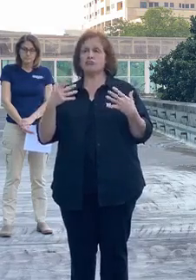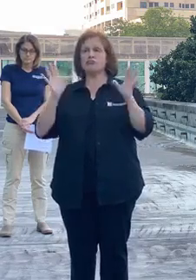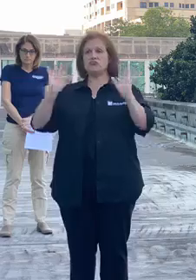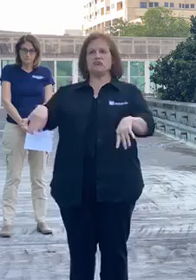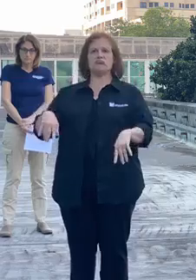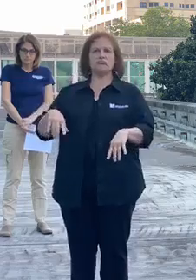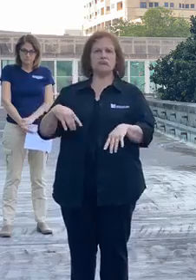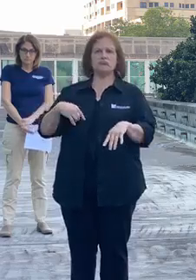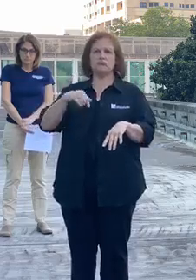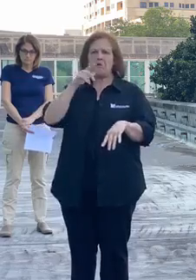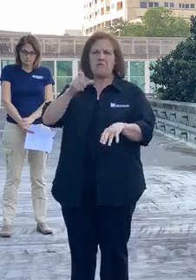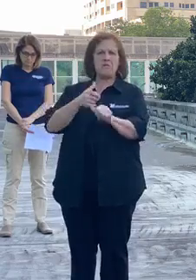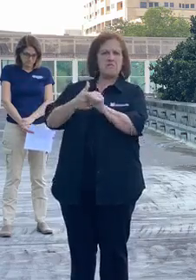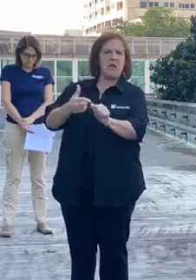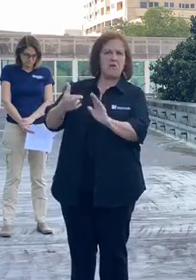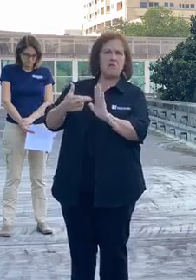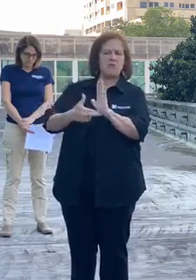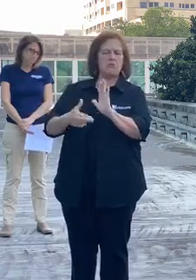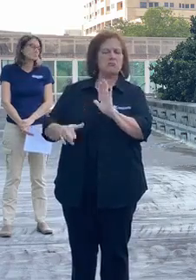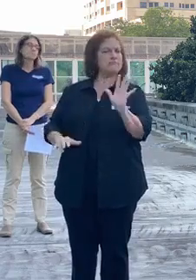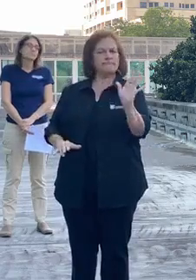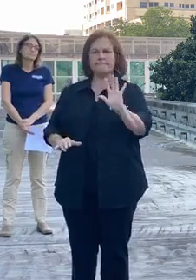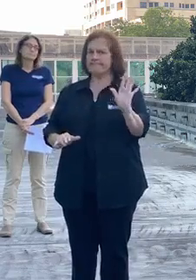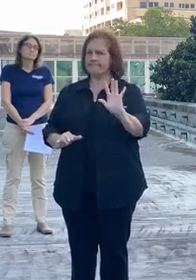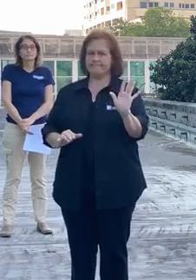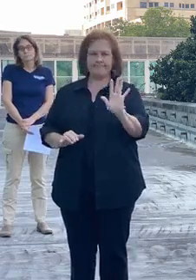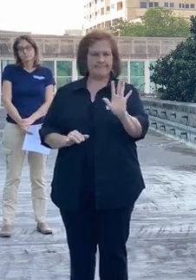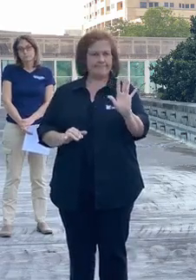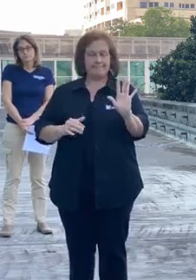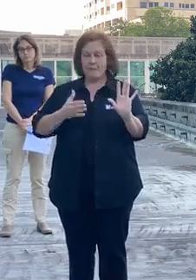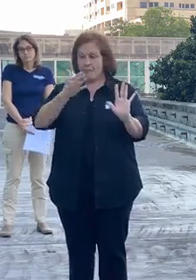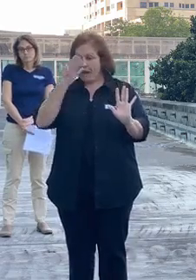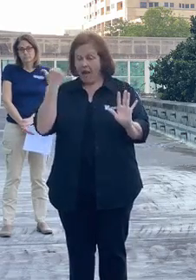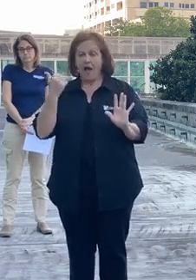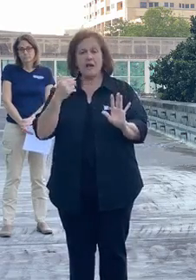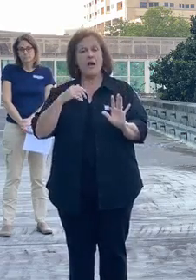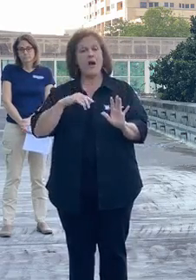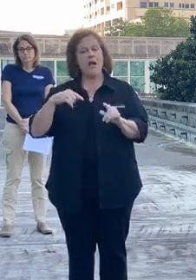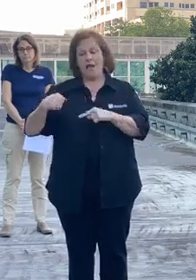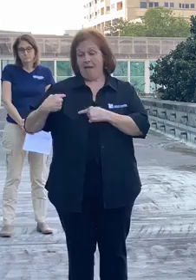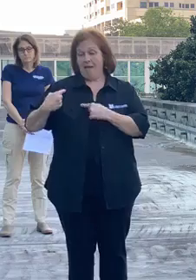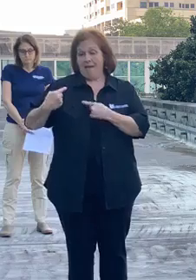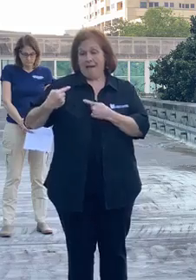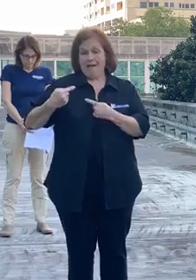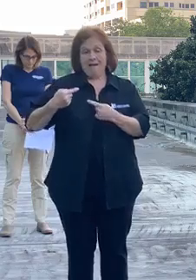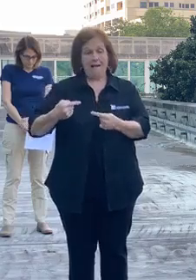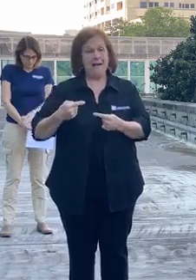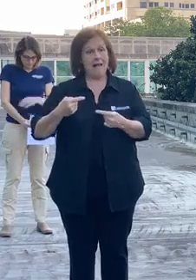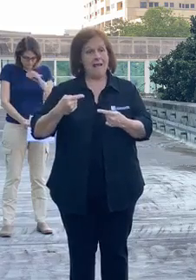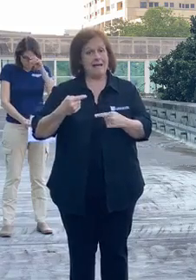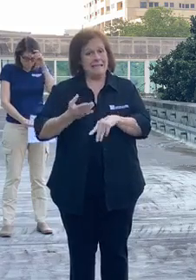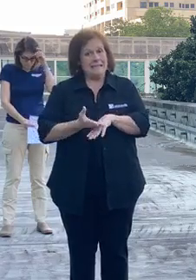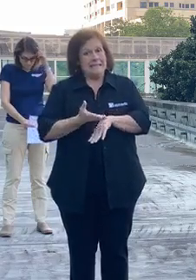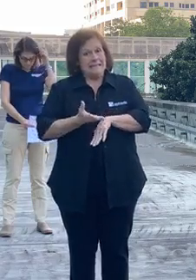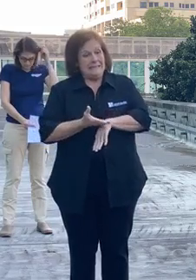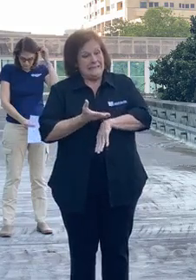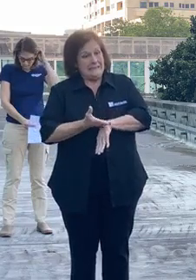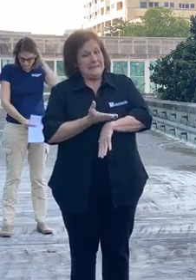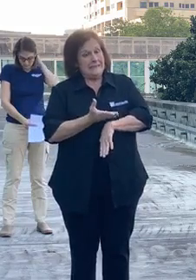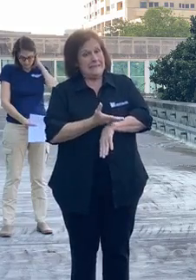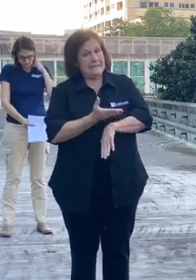rules. Please do not, because everything that we've gained, all the things in terms of progress, could